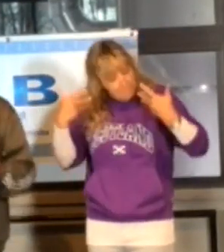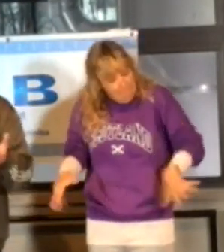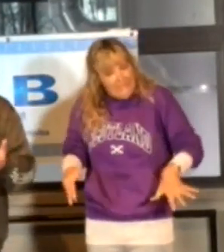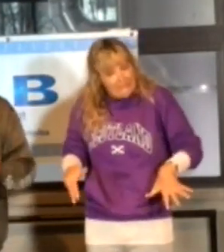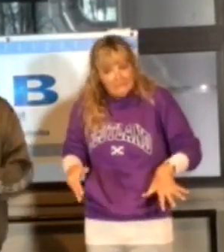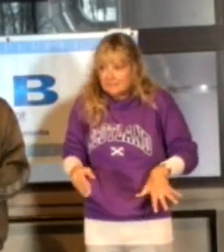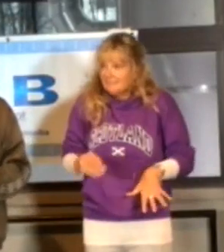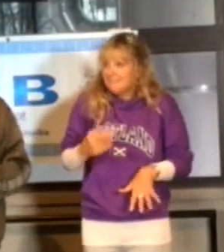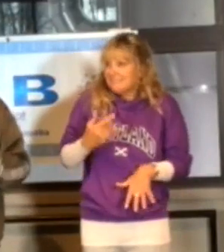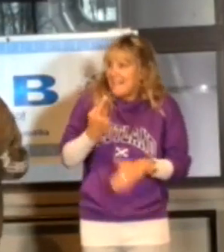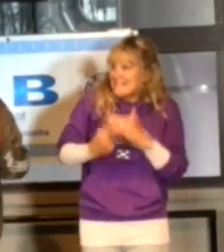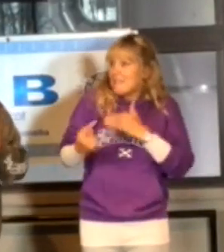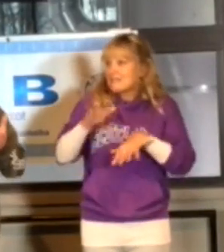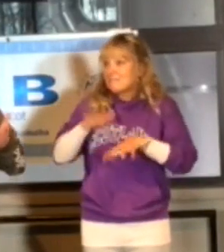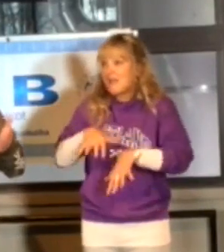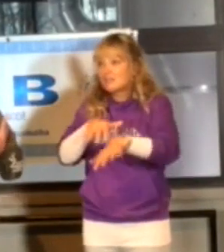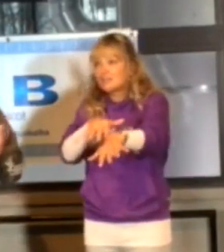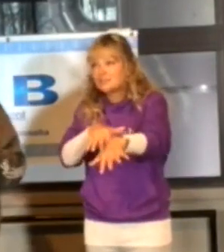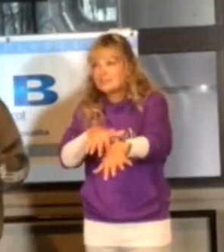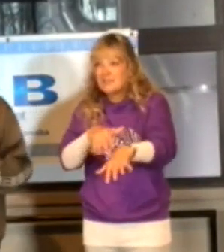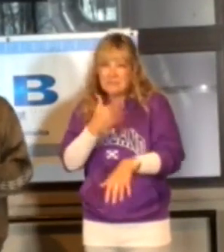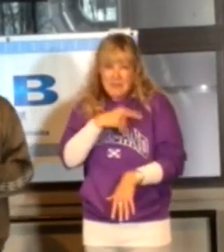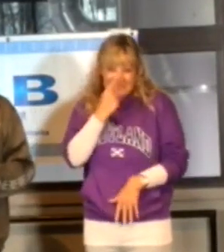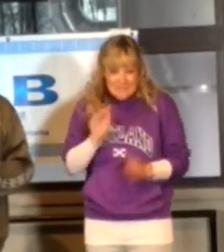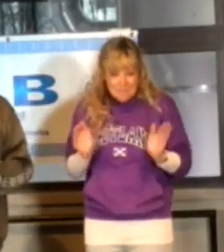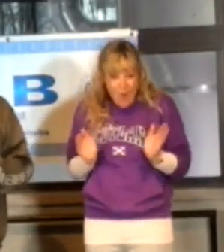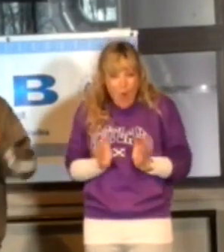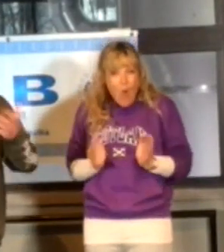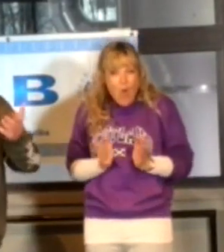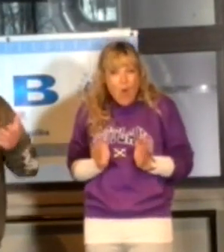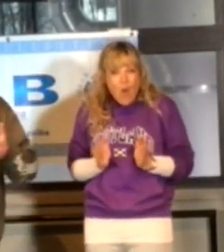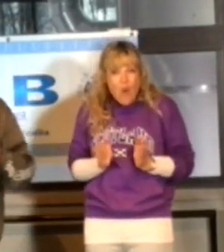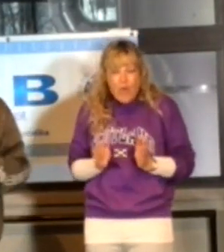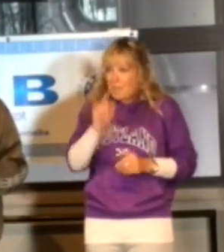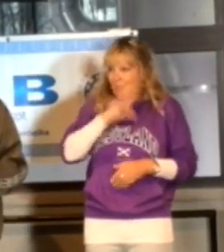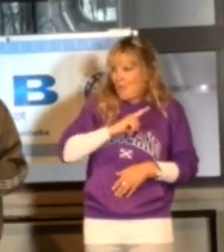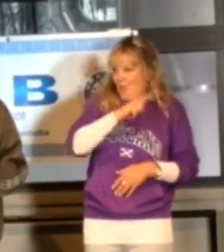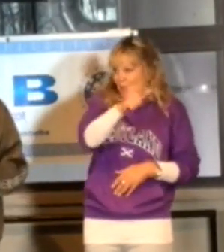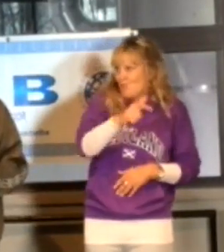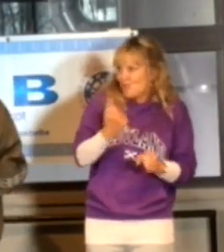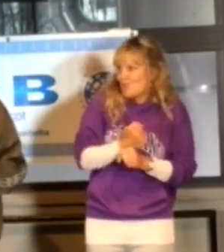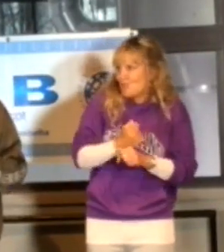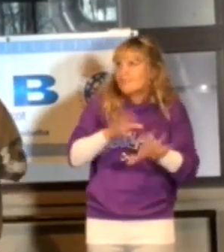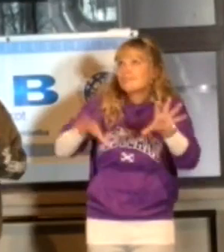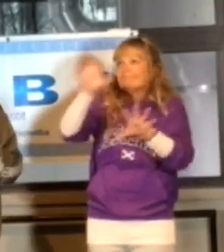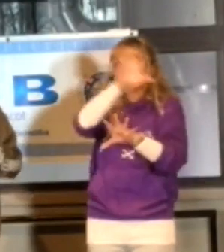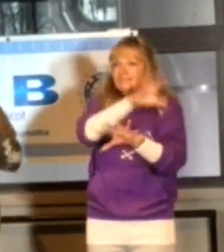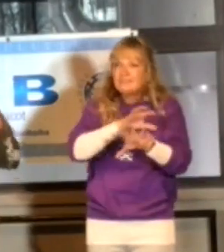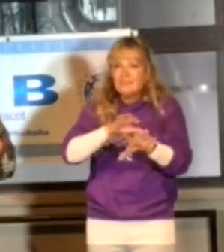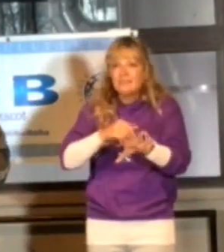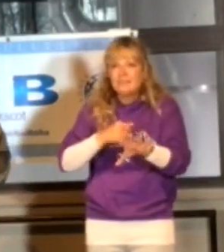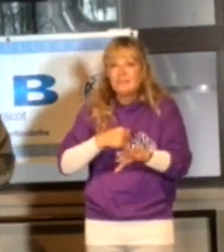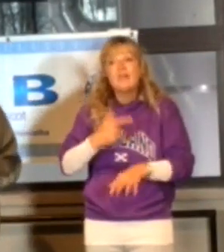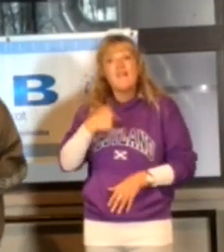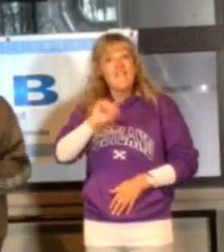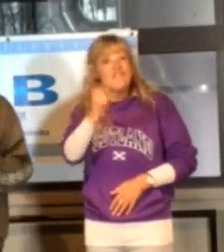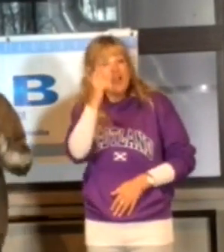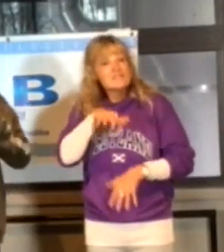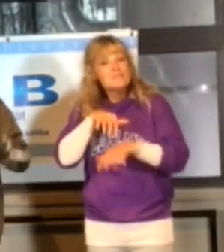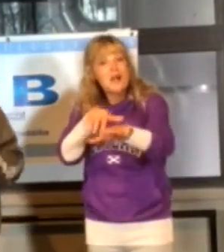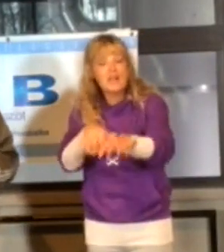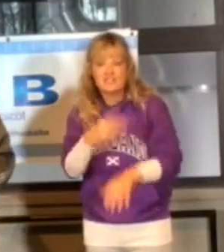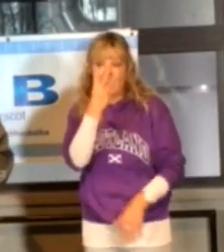such as yours. Okay, it might not seem much to you, considering there were so many here today. But the first, we had 3,000 people. You